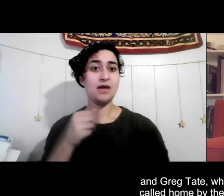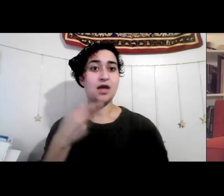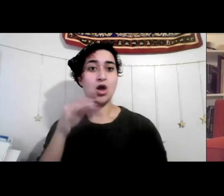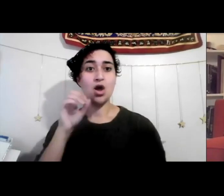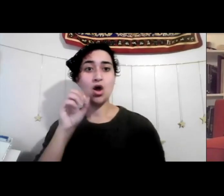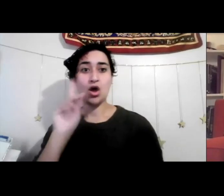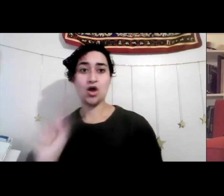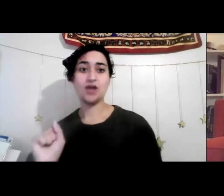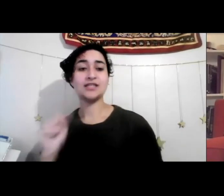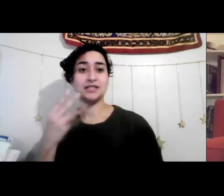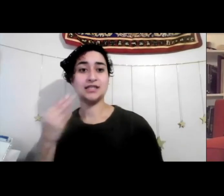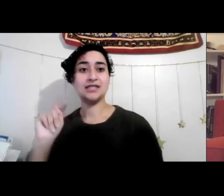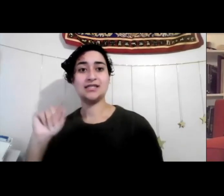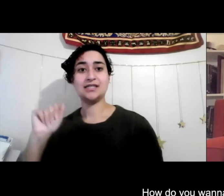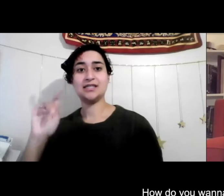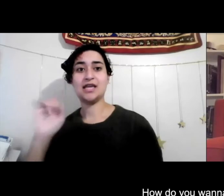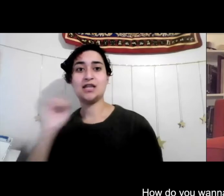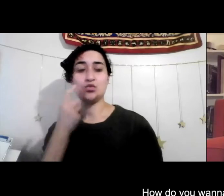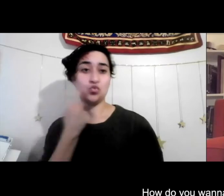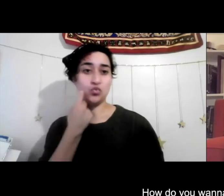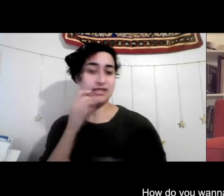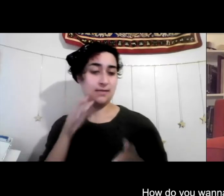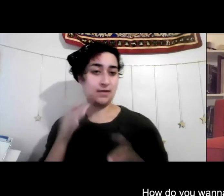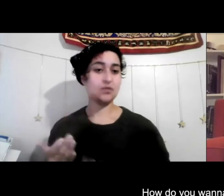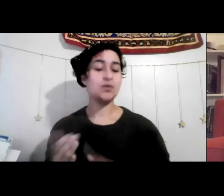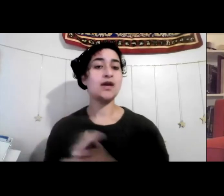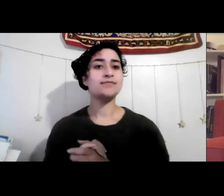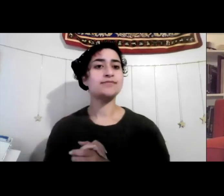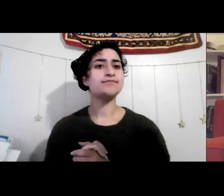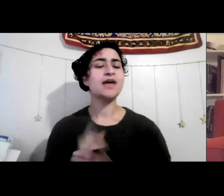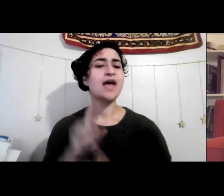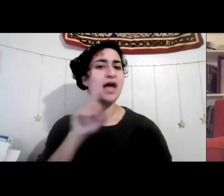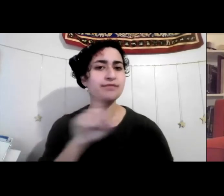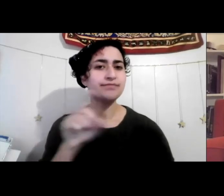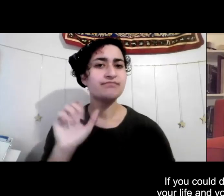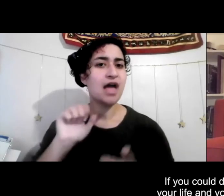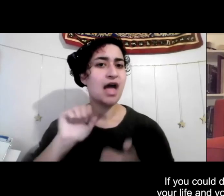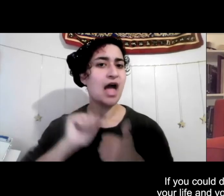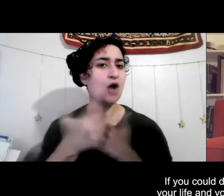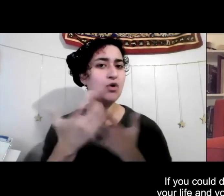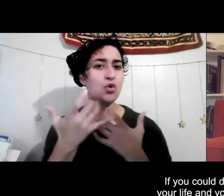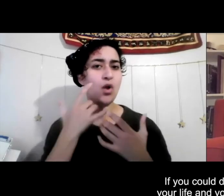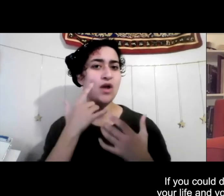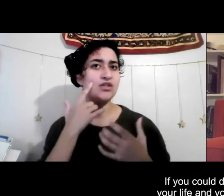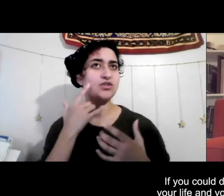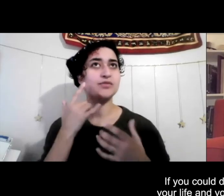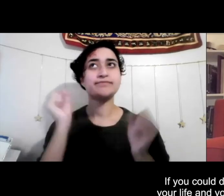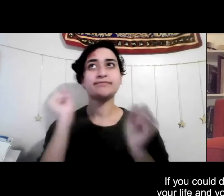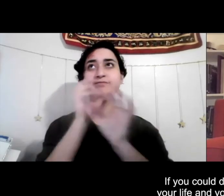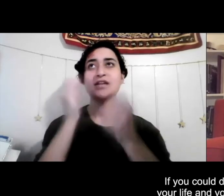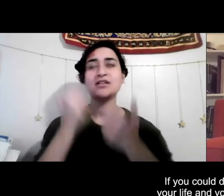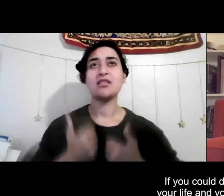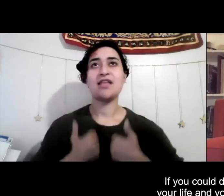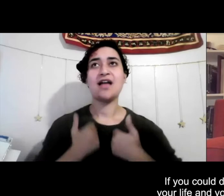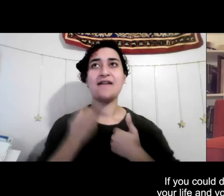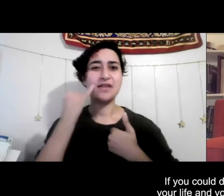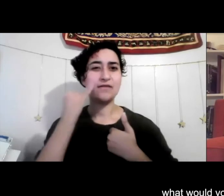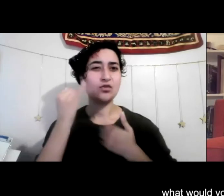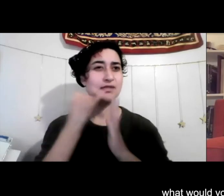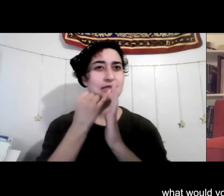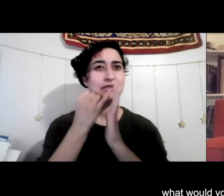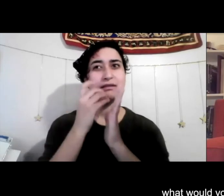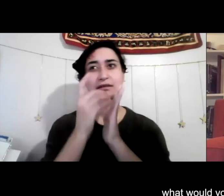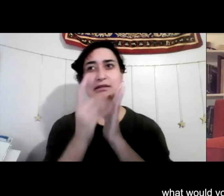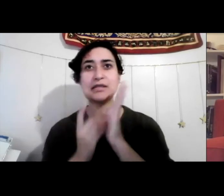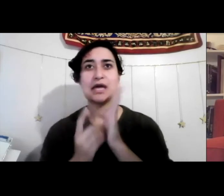ancestors. How do you want to be alive? If you could design your life and your day, what